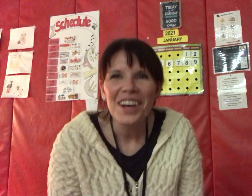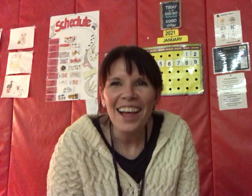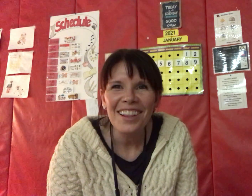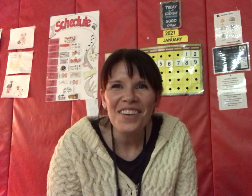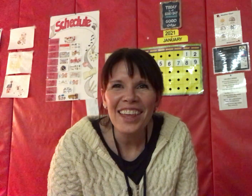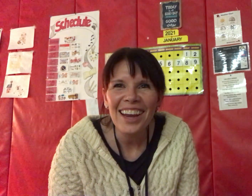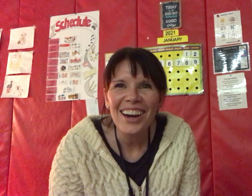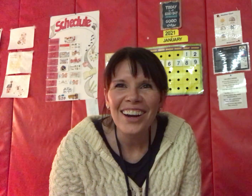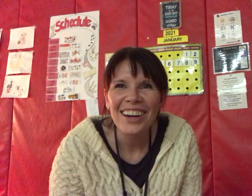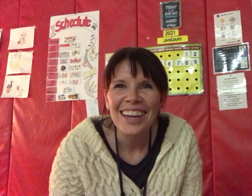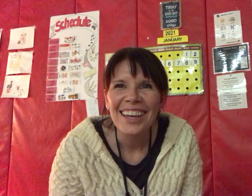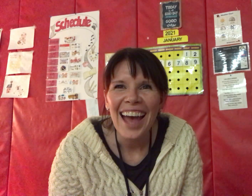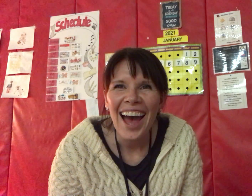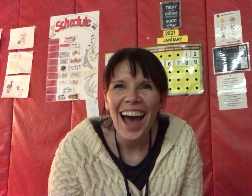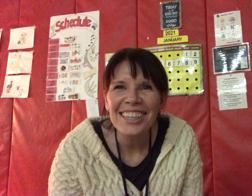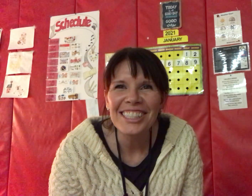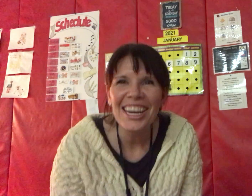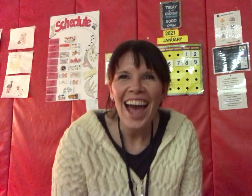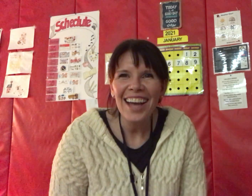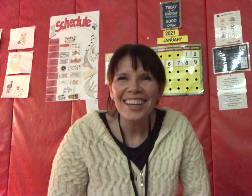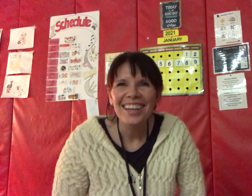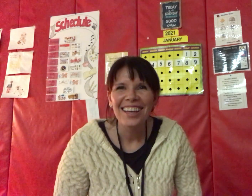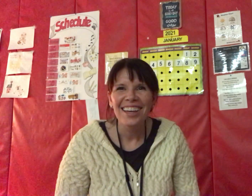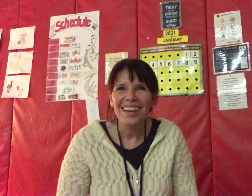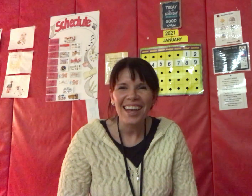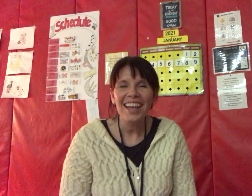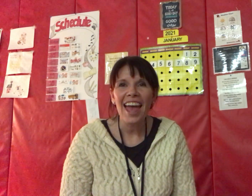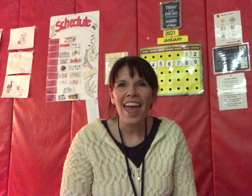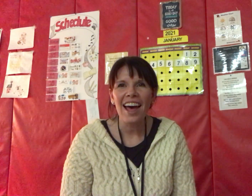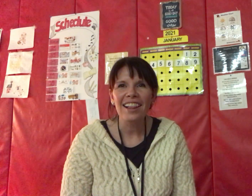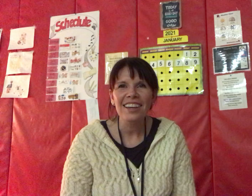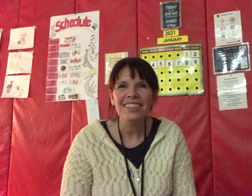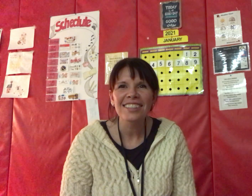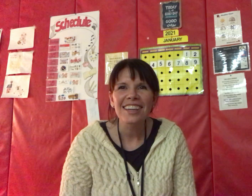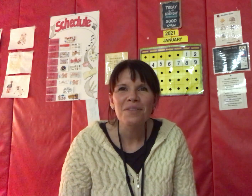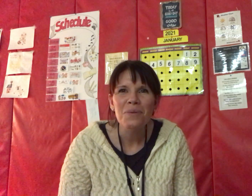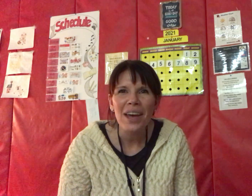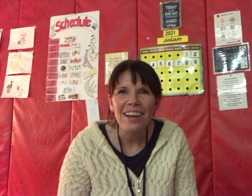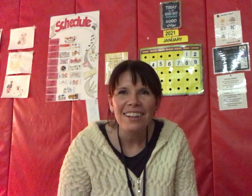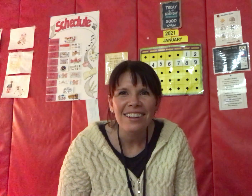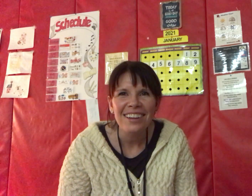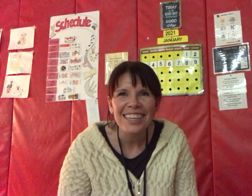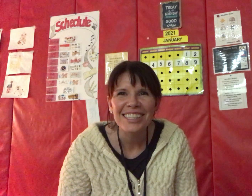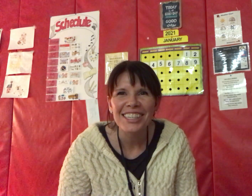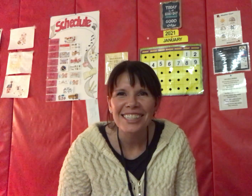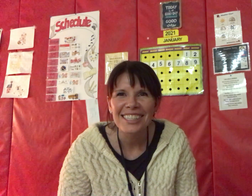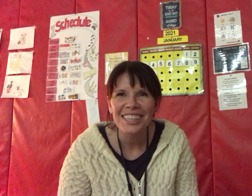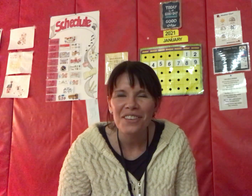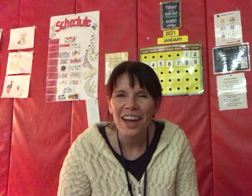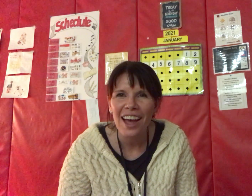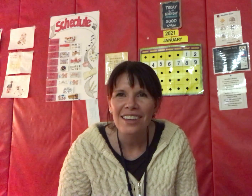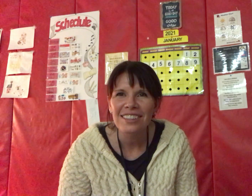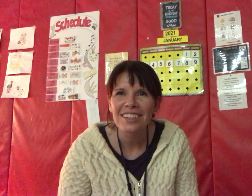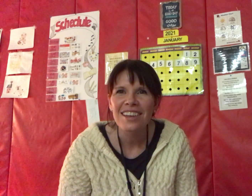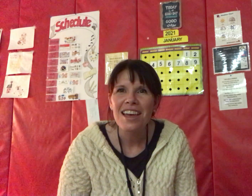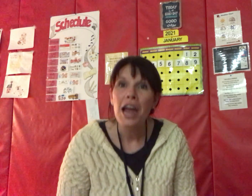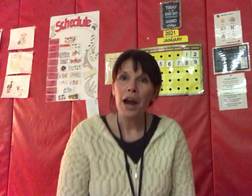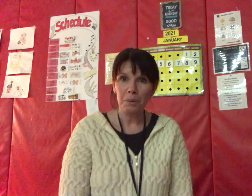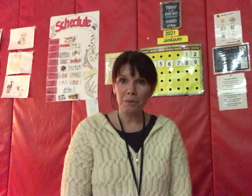Well, hello there. Hi, Jack. Hey, Alex and Will. It's good to see you guys. Are we ready